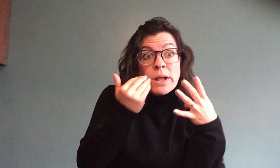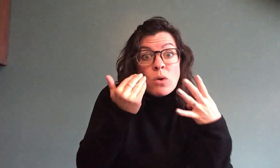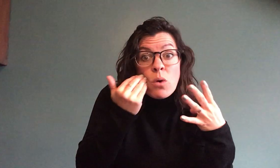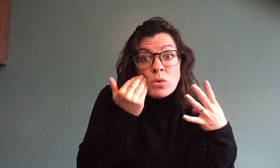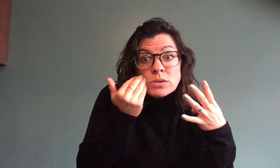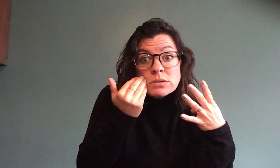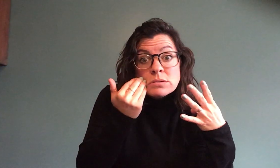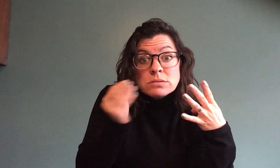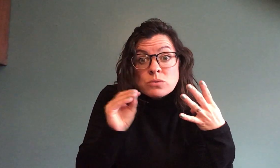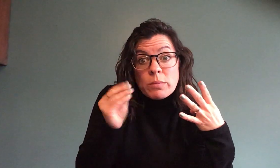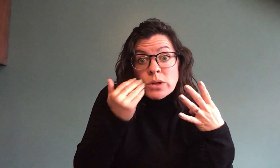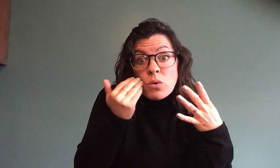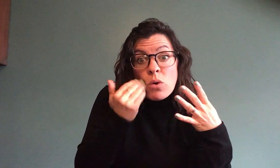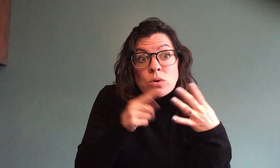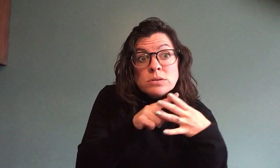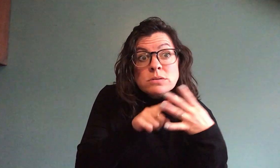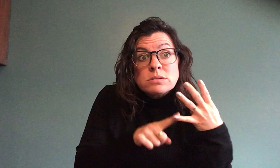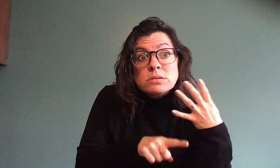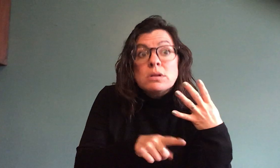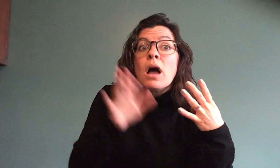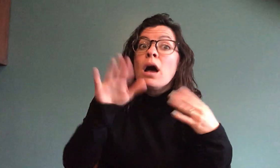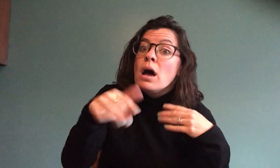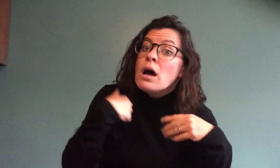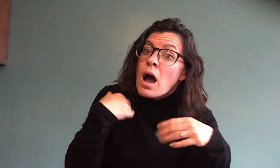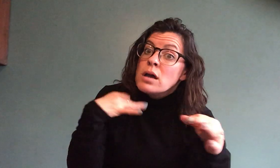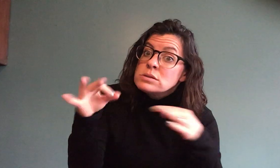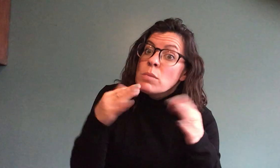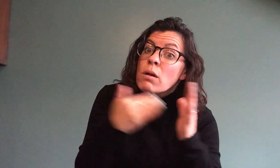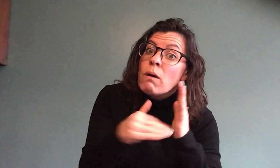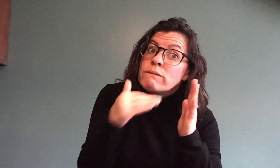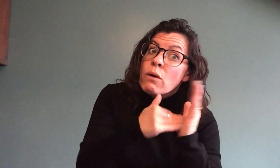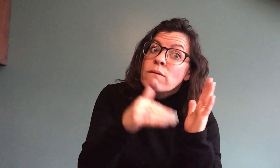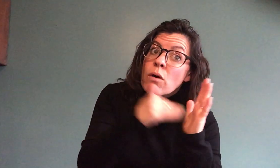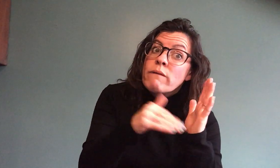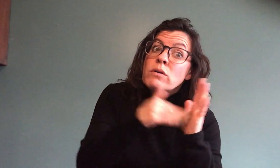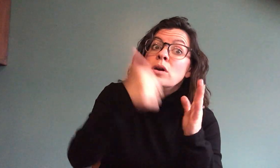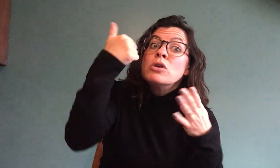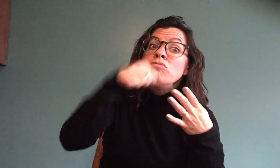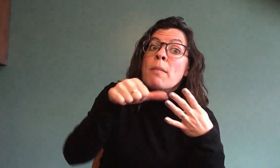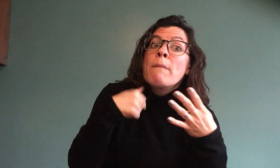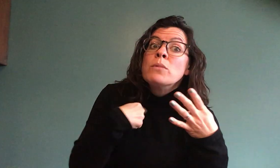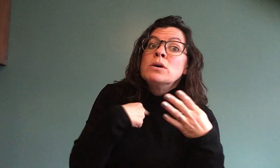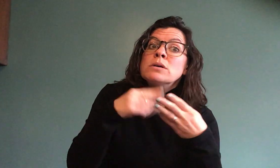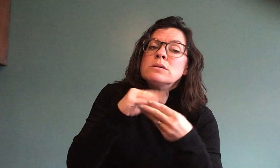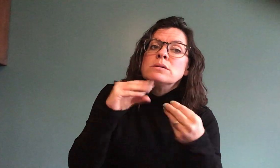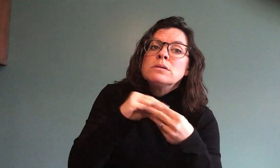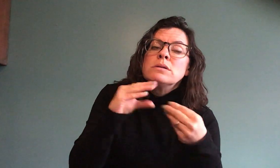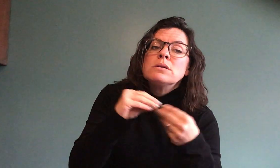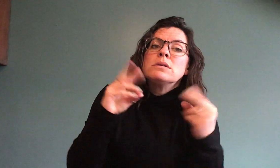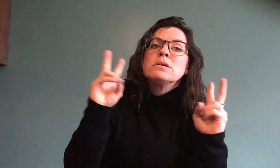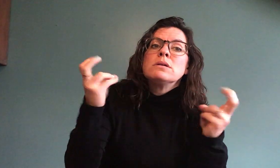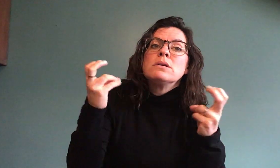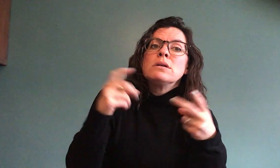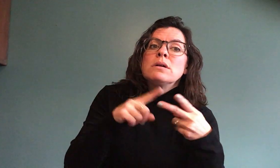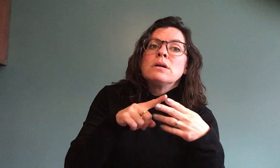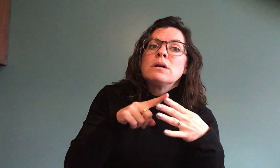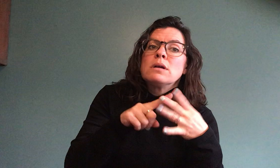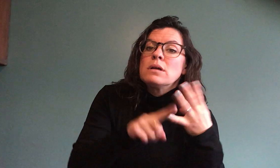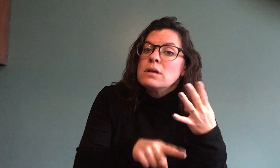Okay, I talked about it the other day. Does anybody remember me saying focus 4? Oh yeah. Yeah, I remember. Okay. So